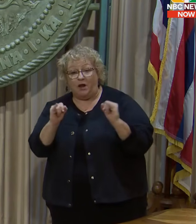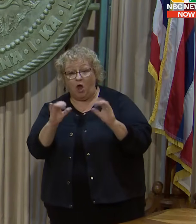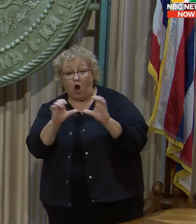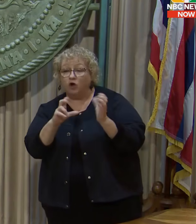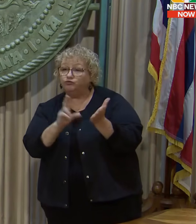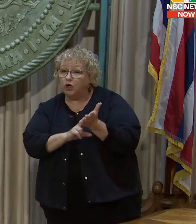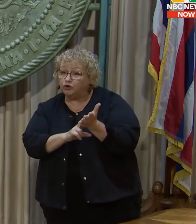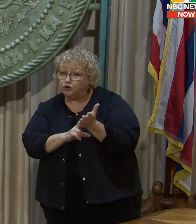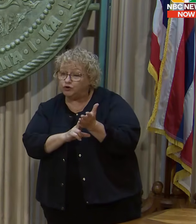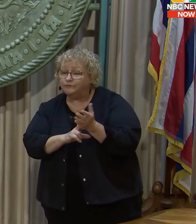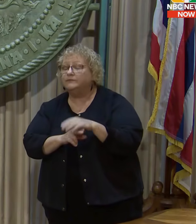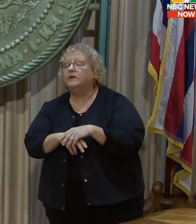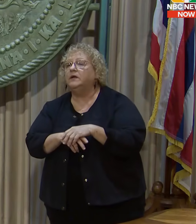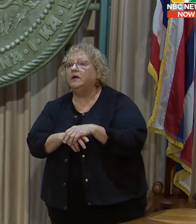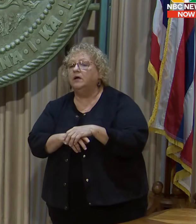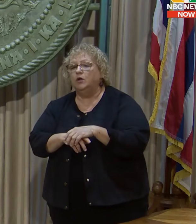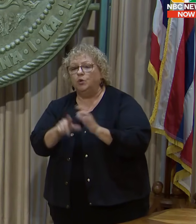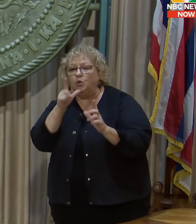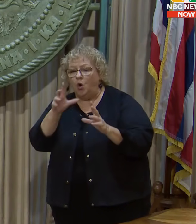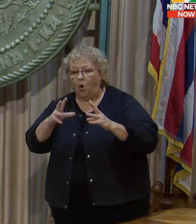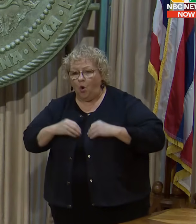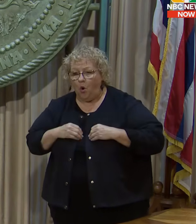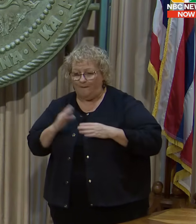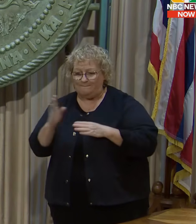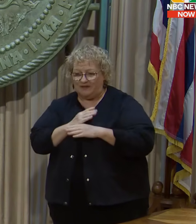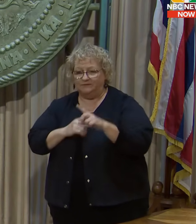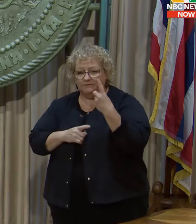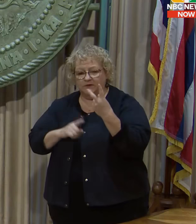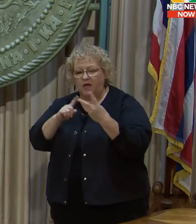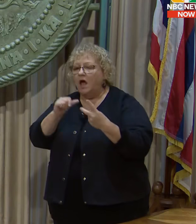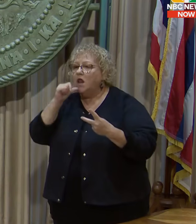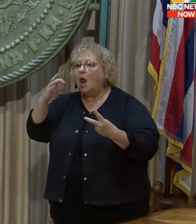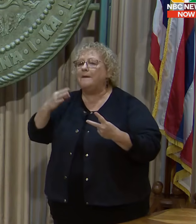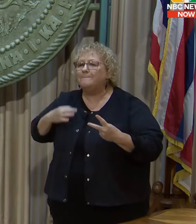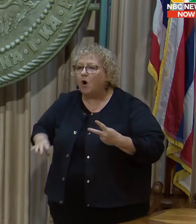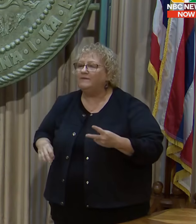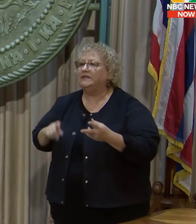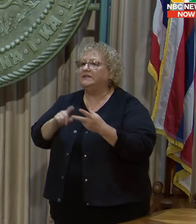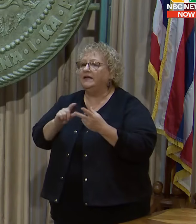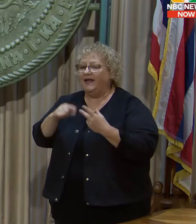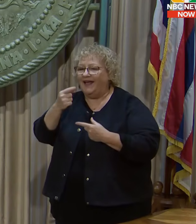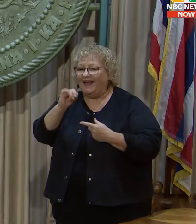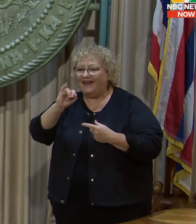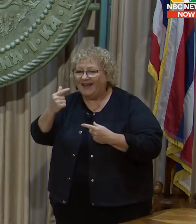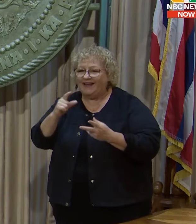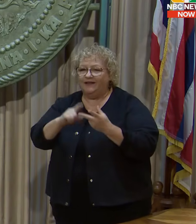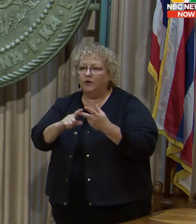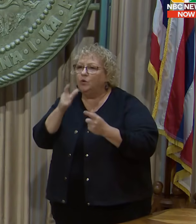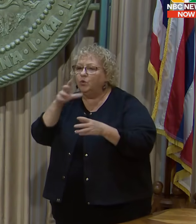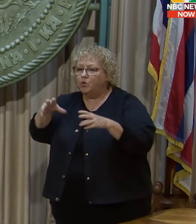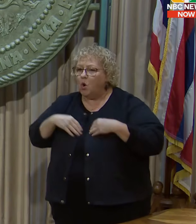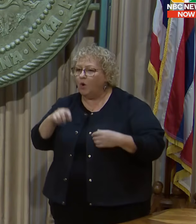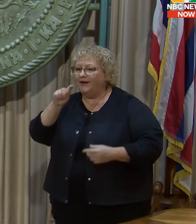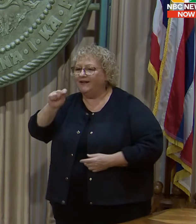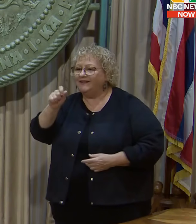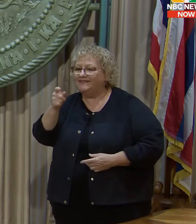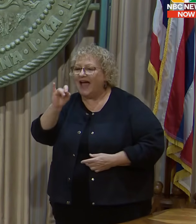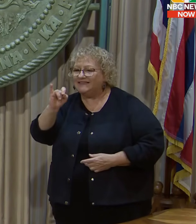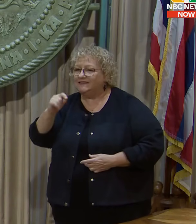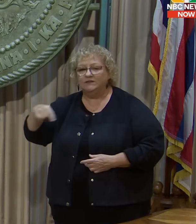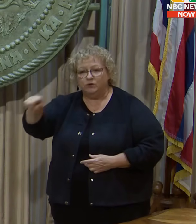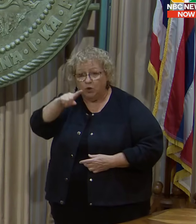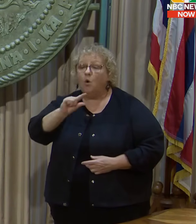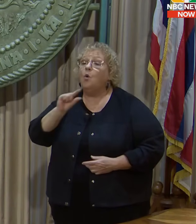contractors, sole practitioners, nonprofits, gig economy, drivers, taxi drivers. These folks, you